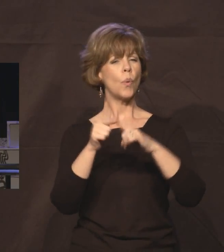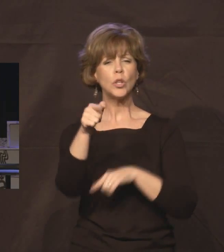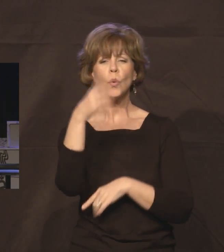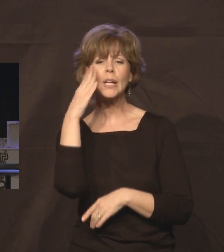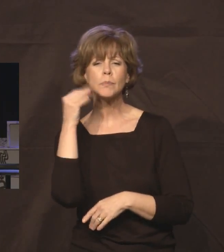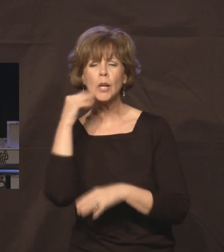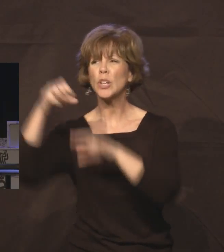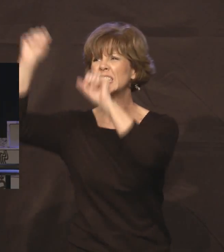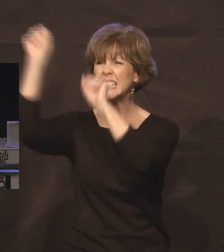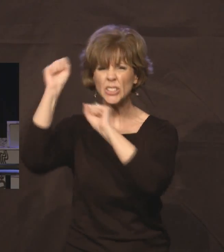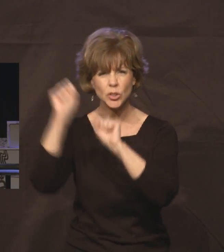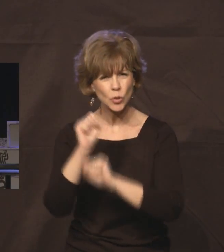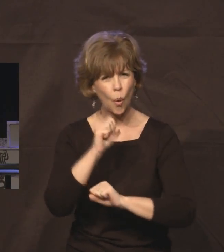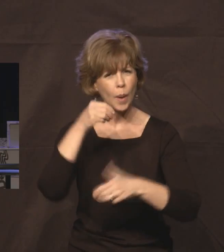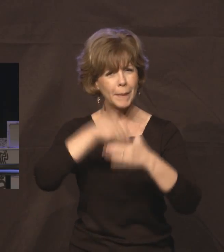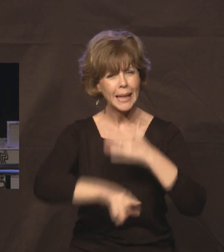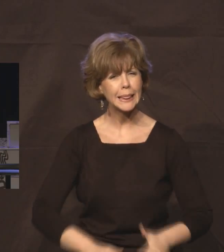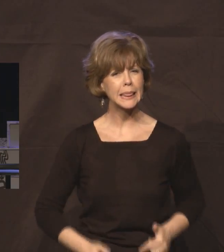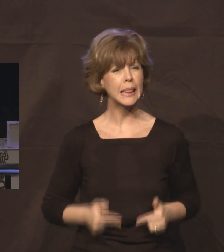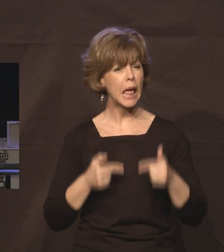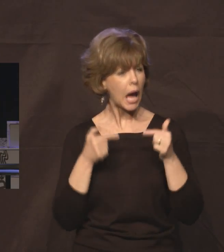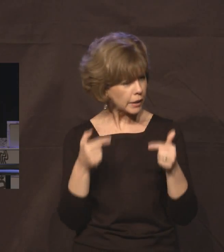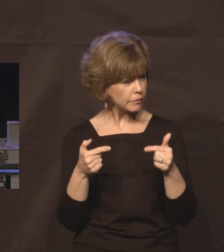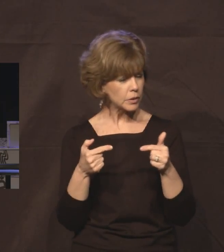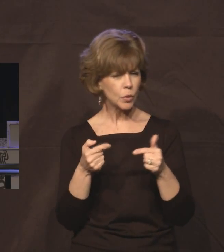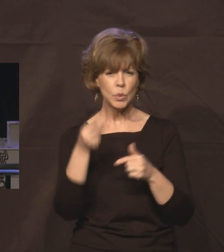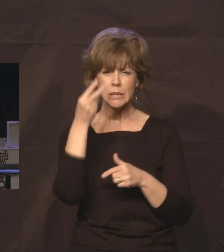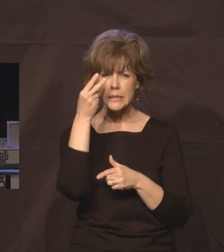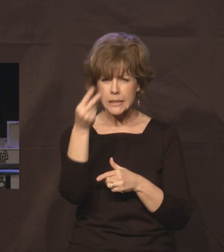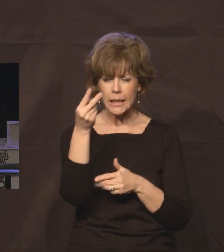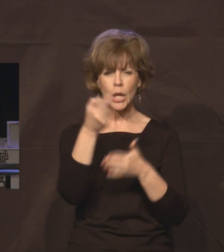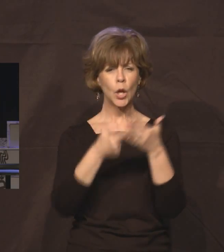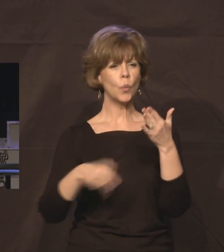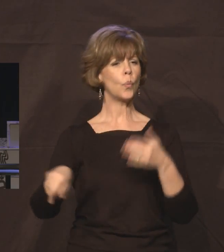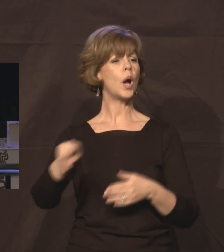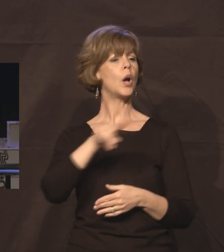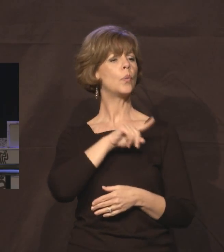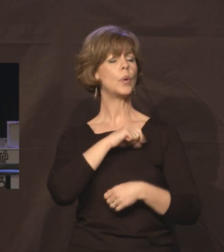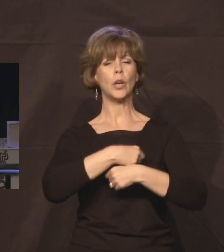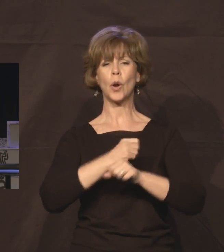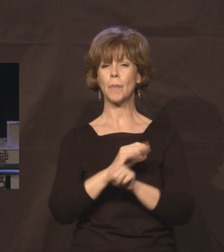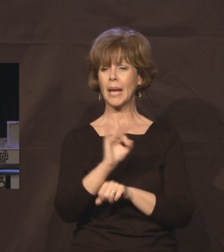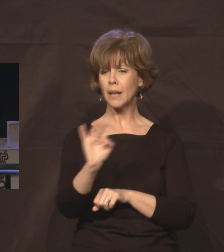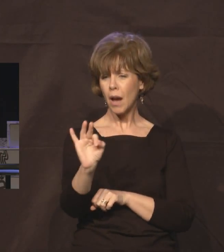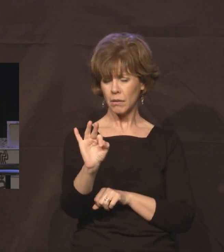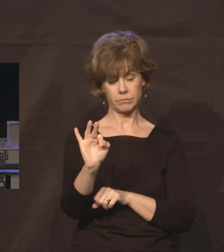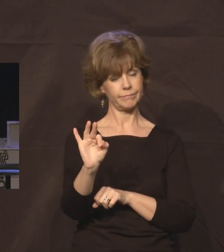The moment a storm passes through, we see what we're made of. We see where we're at.